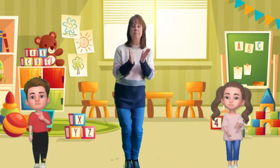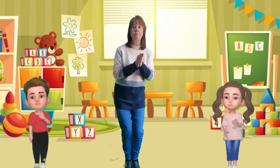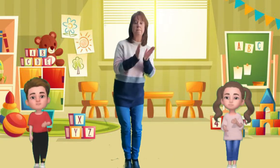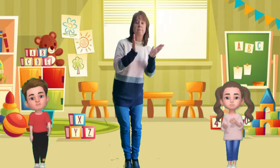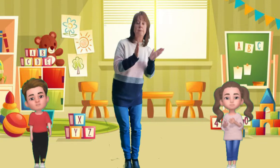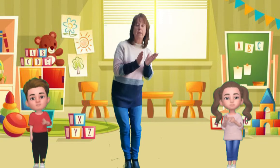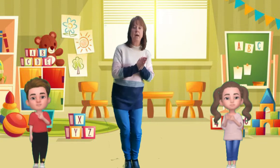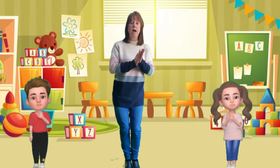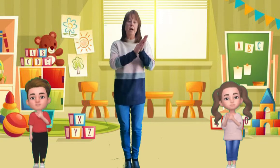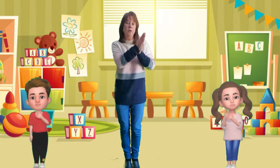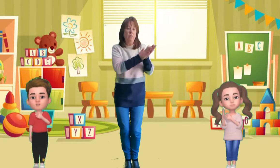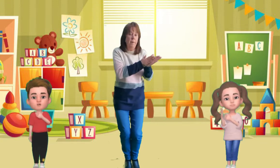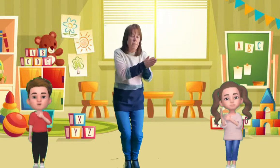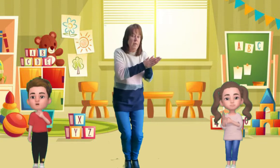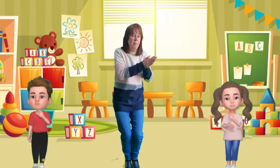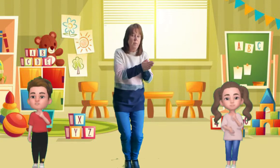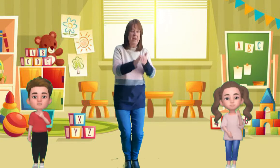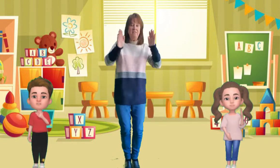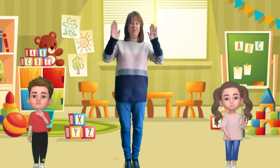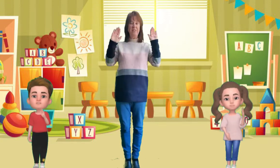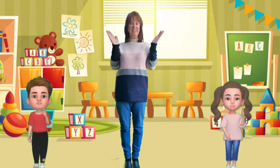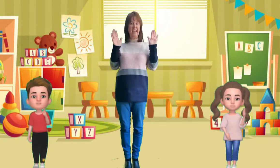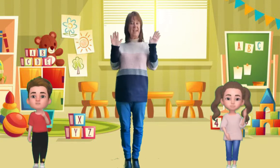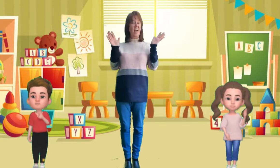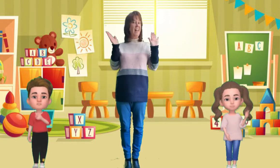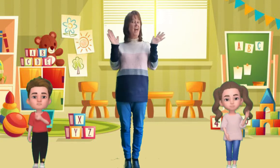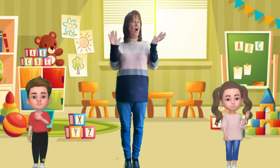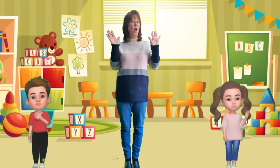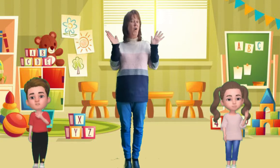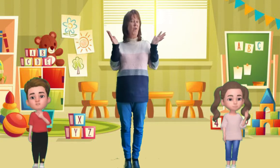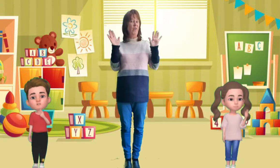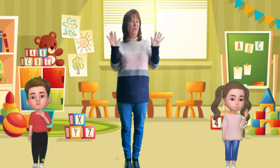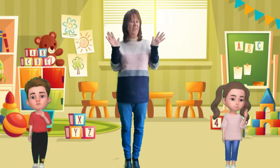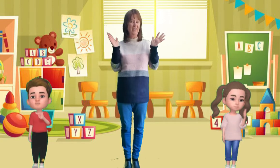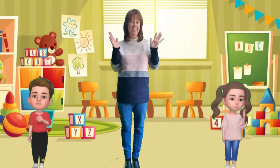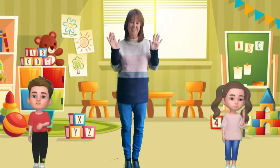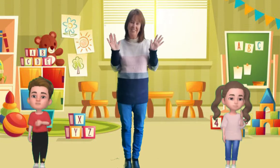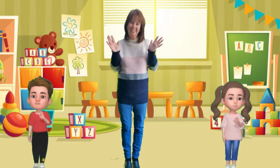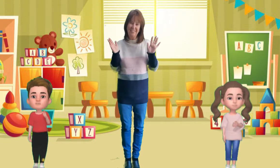hands. I can rub them and wave them and say hello.